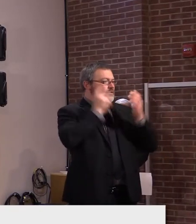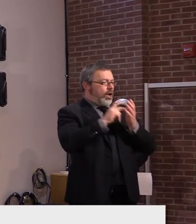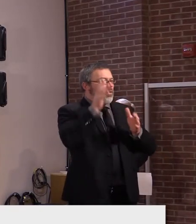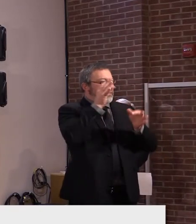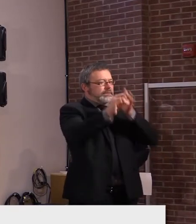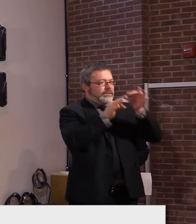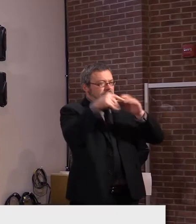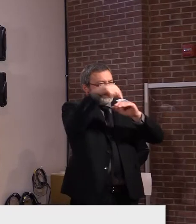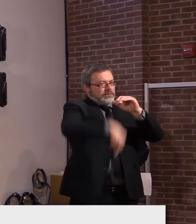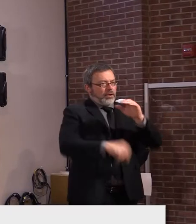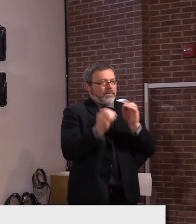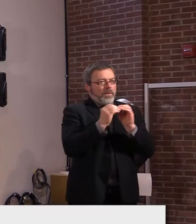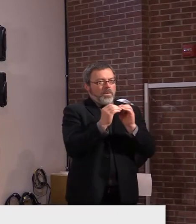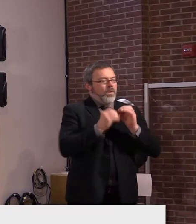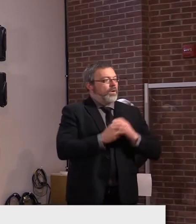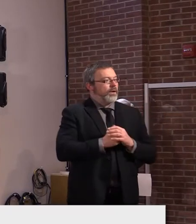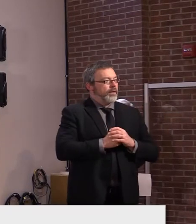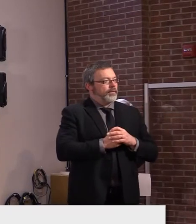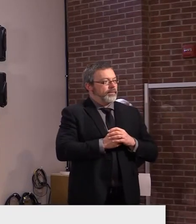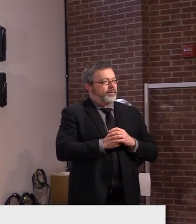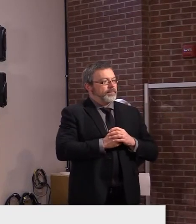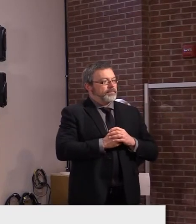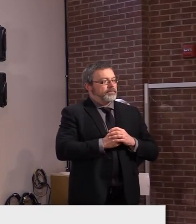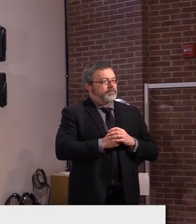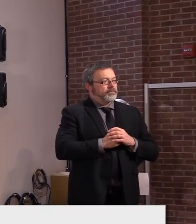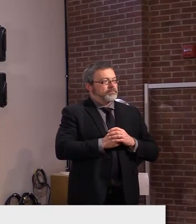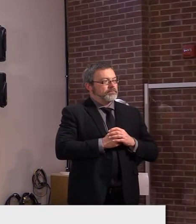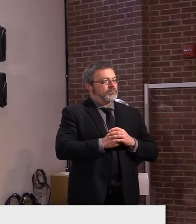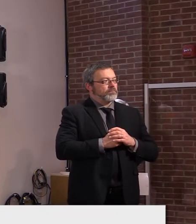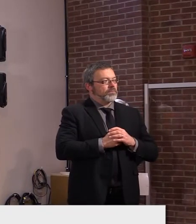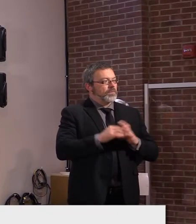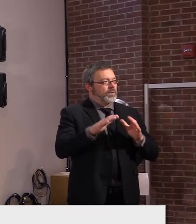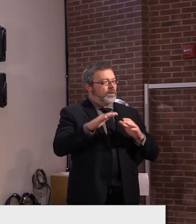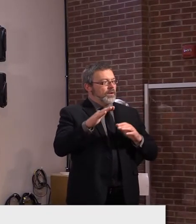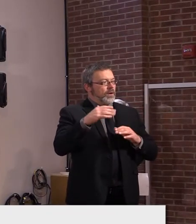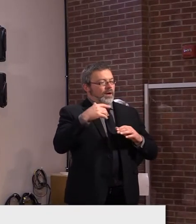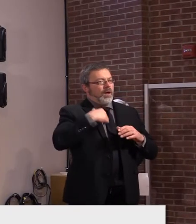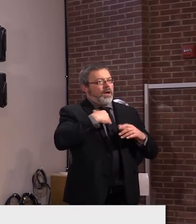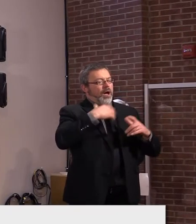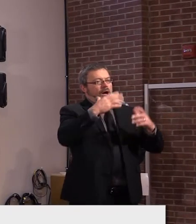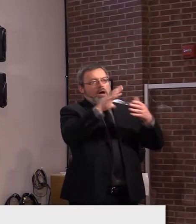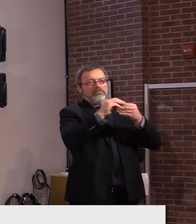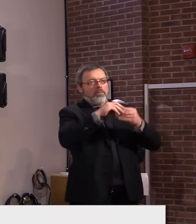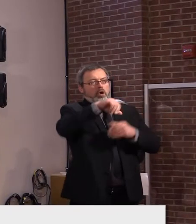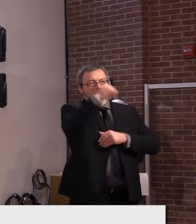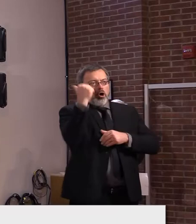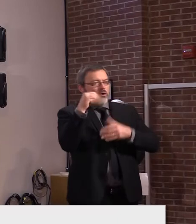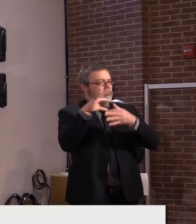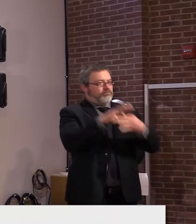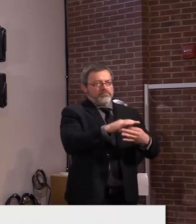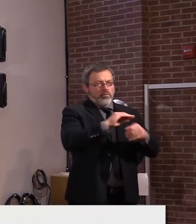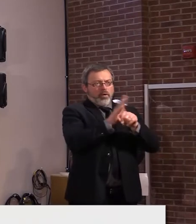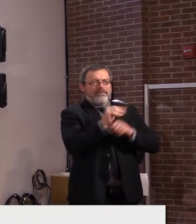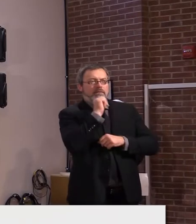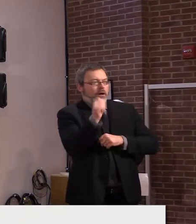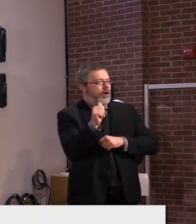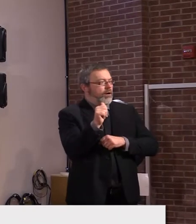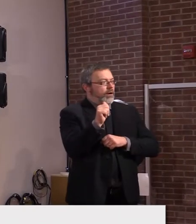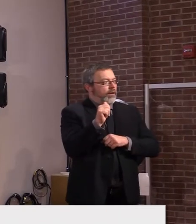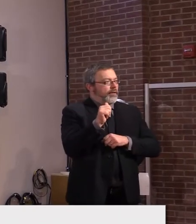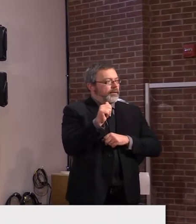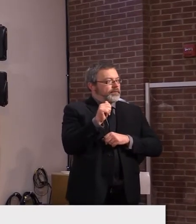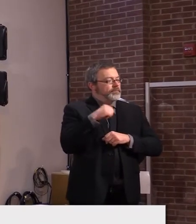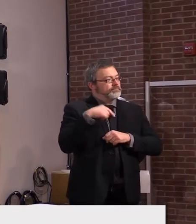yesterday I learned of the passing of 102-year-old Sidney Walton, a member of the Greatest Generation and a World War II